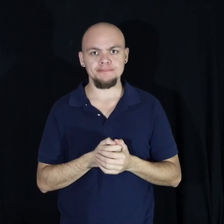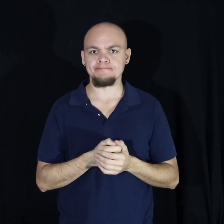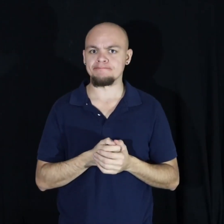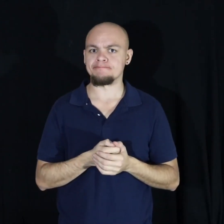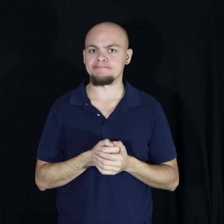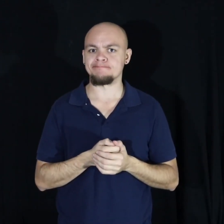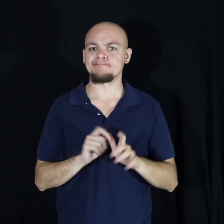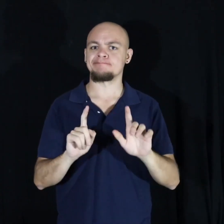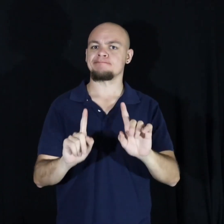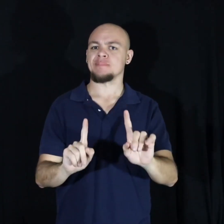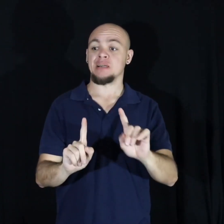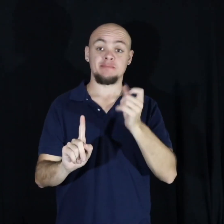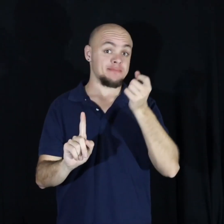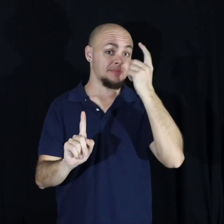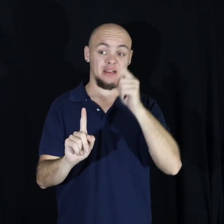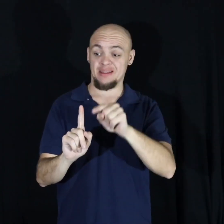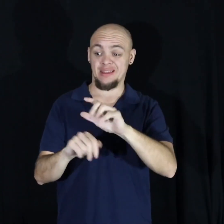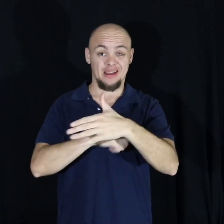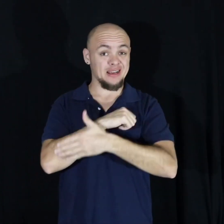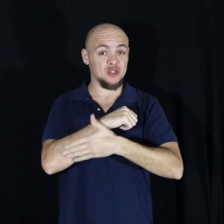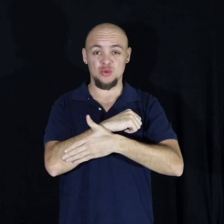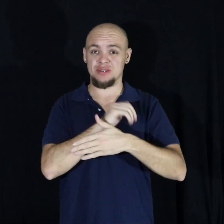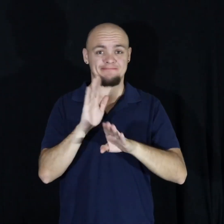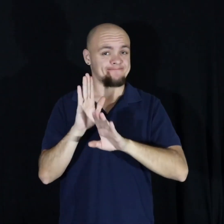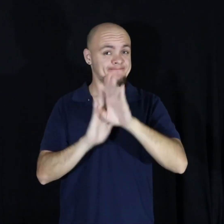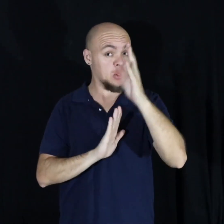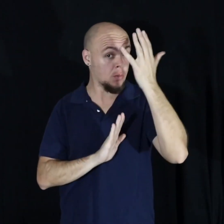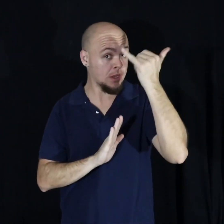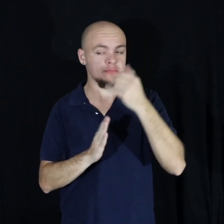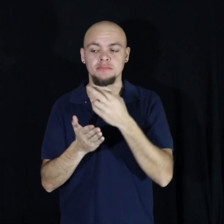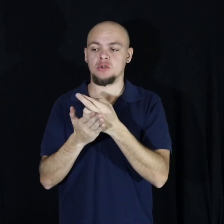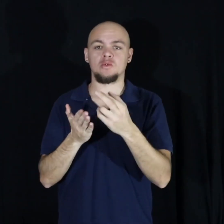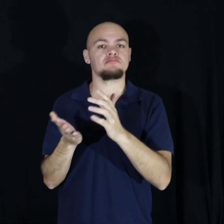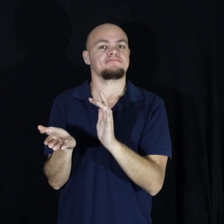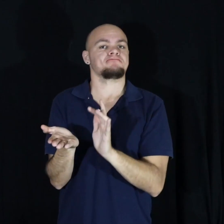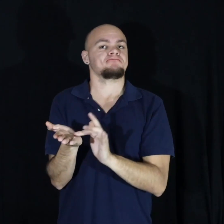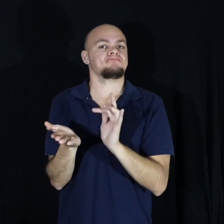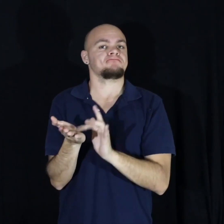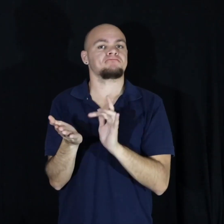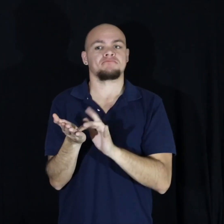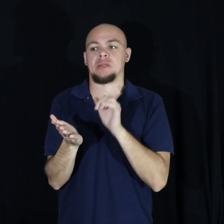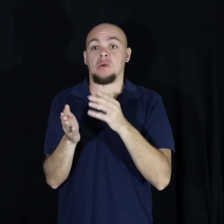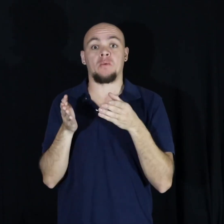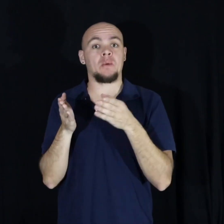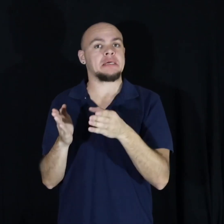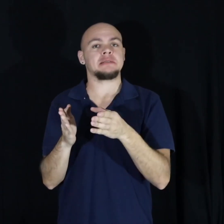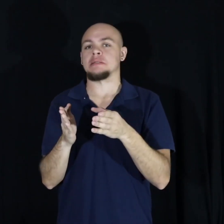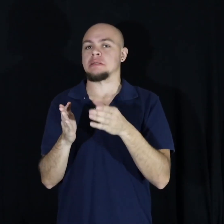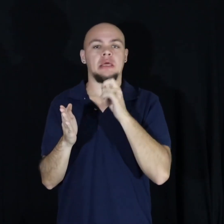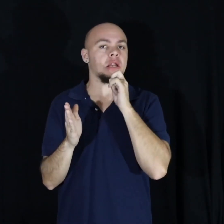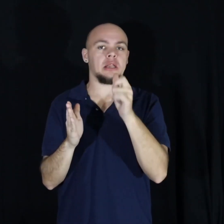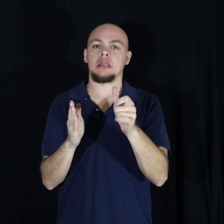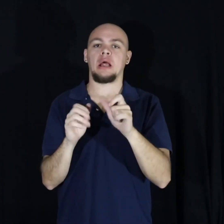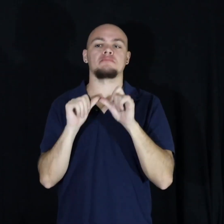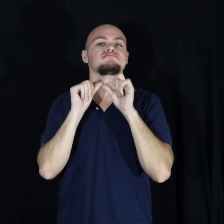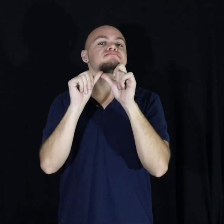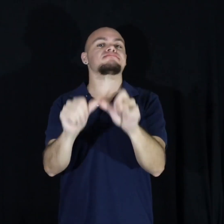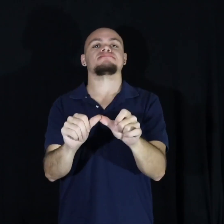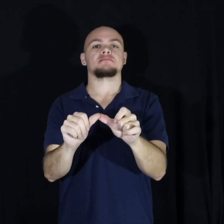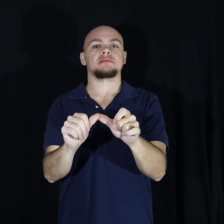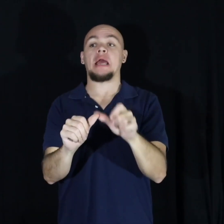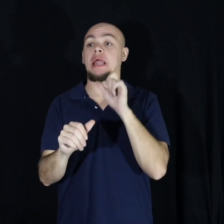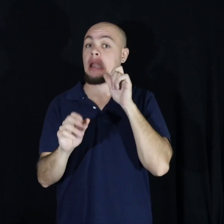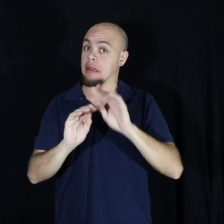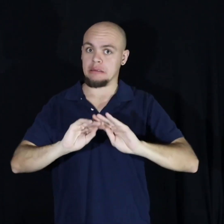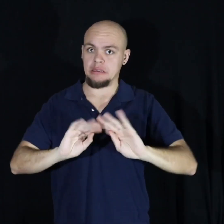But the country isn't developing because the resources have been used in unsustainable and non-transparent ways during the decades